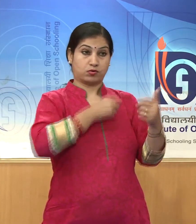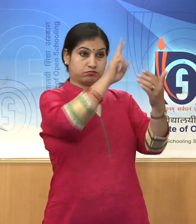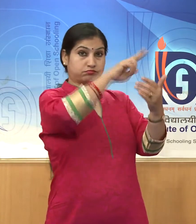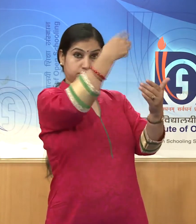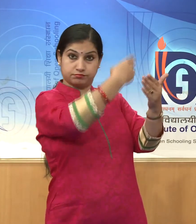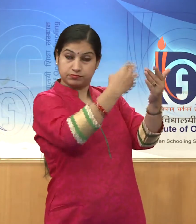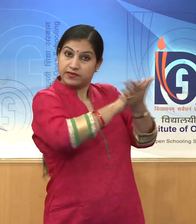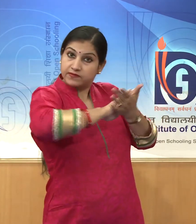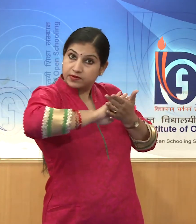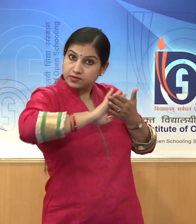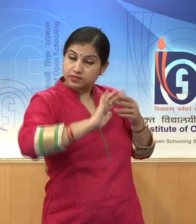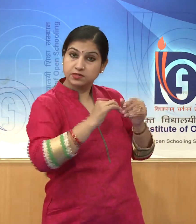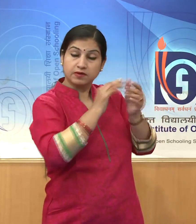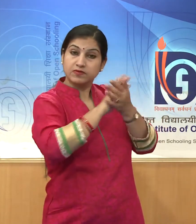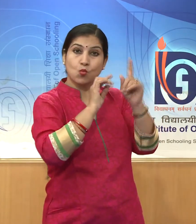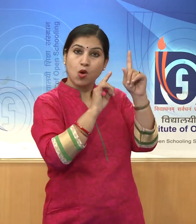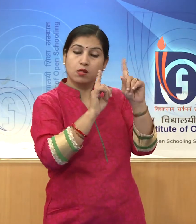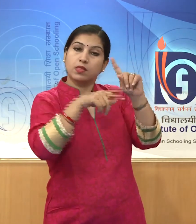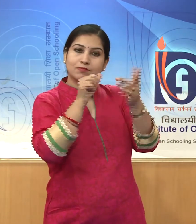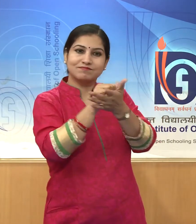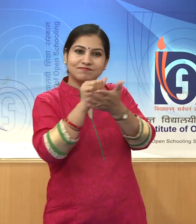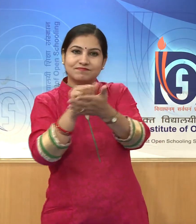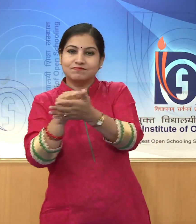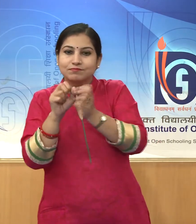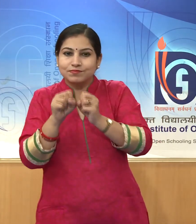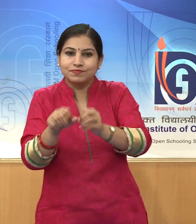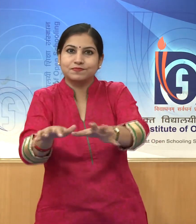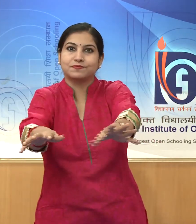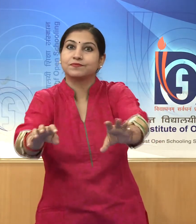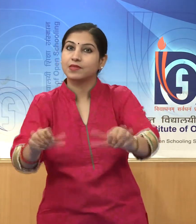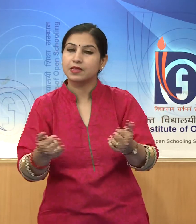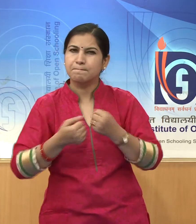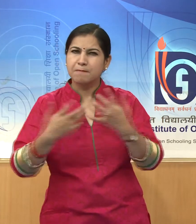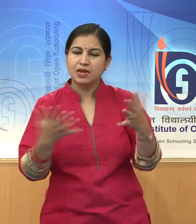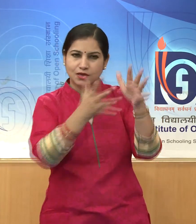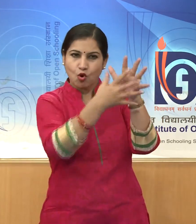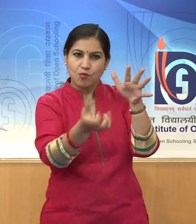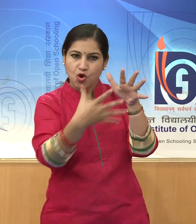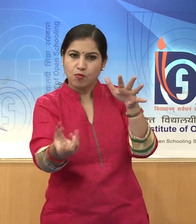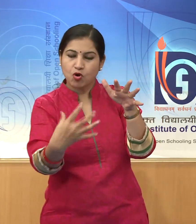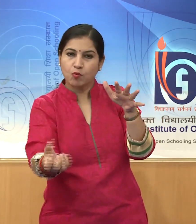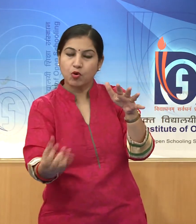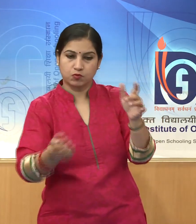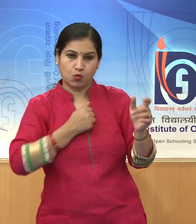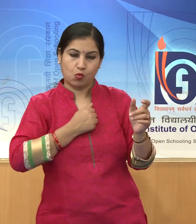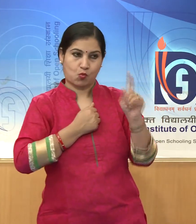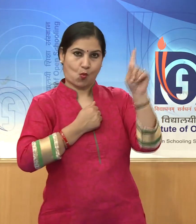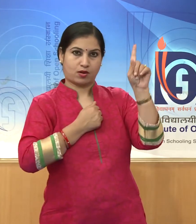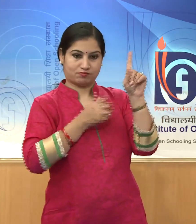his paintings by printing many copies of his work